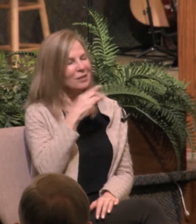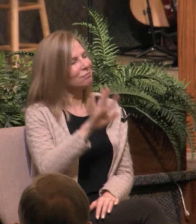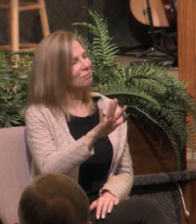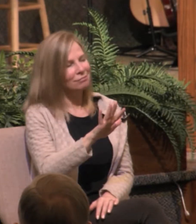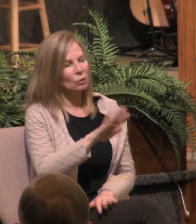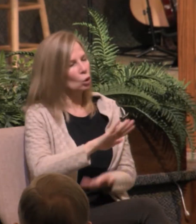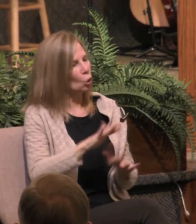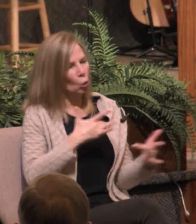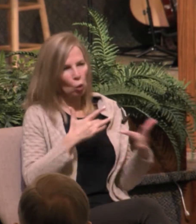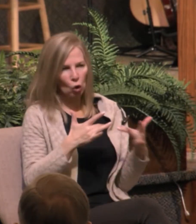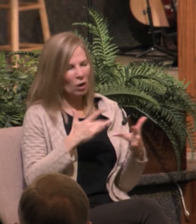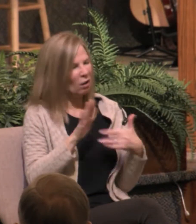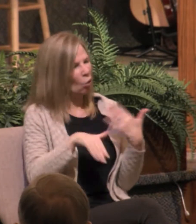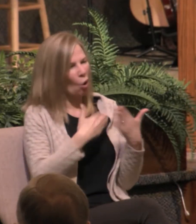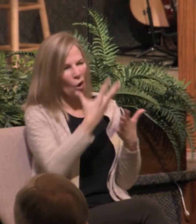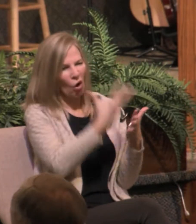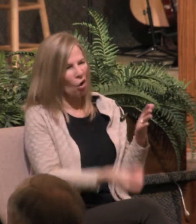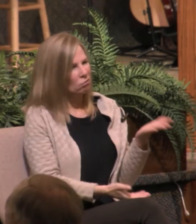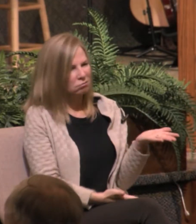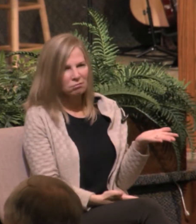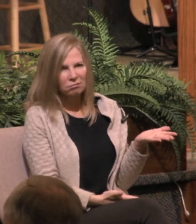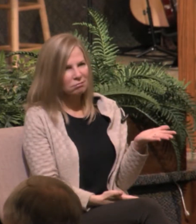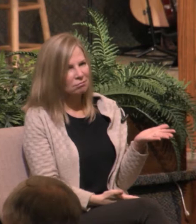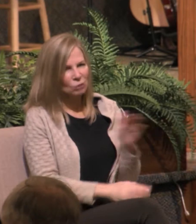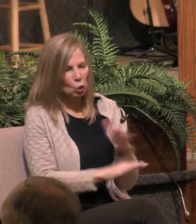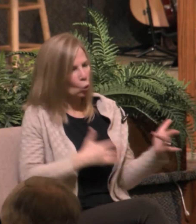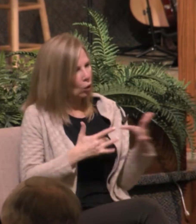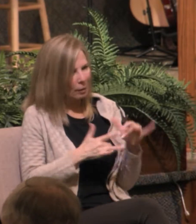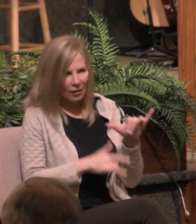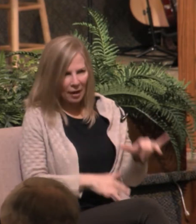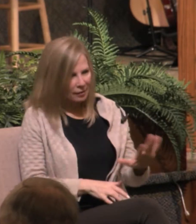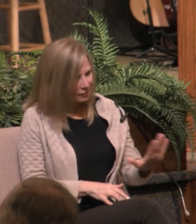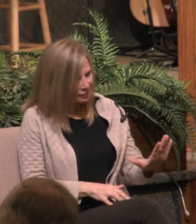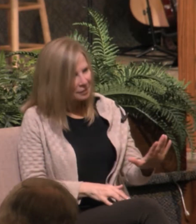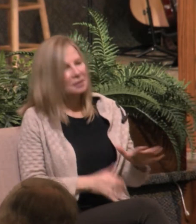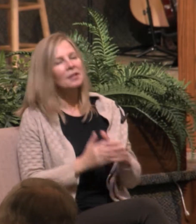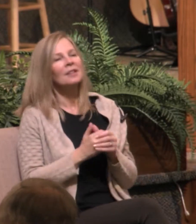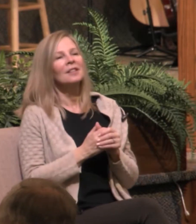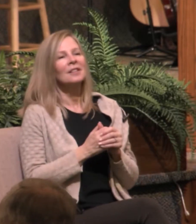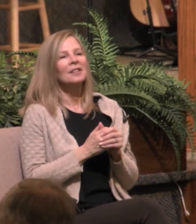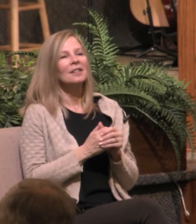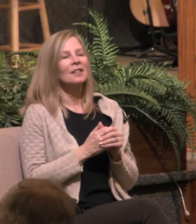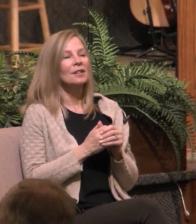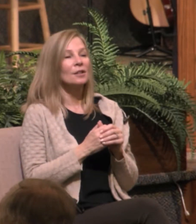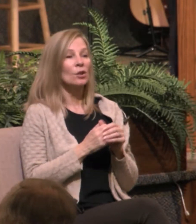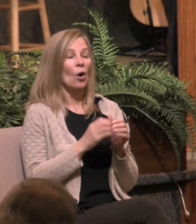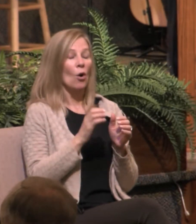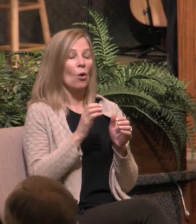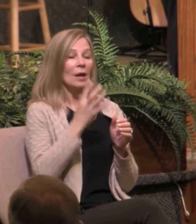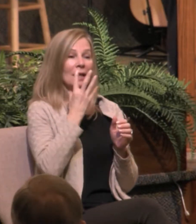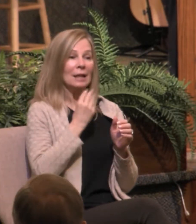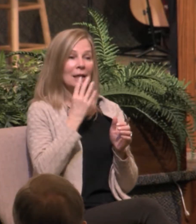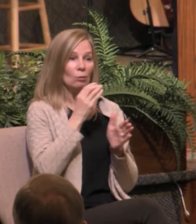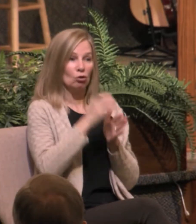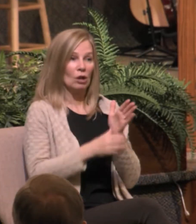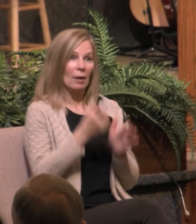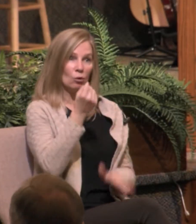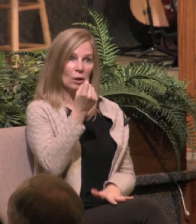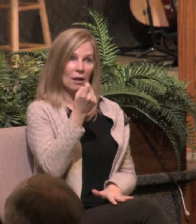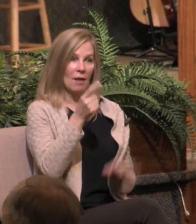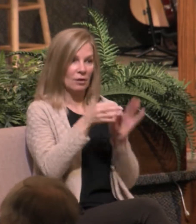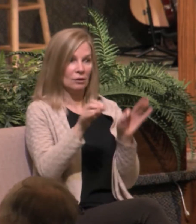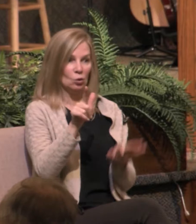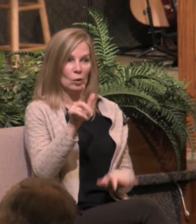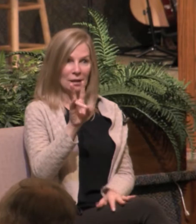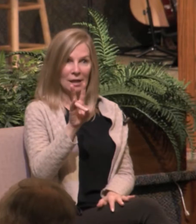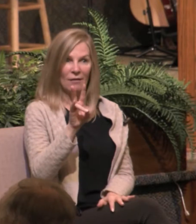And God's just saying, look, they're gone. Don't worry about that. So I think when we get to Hebrews 11:27, we're looking at a time when